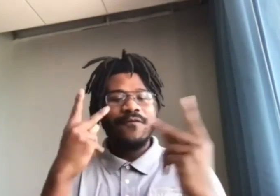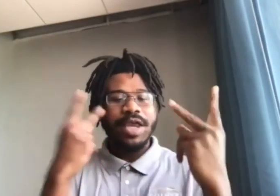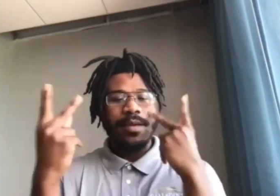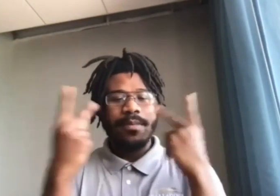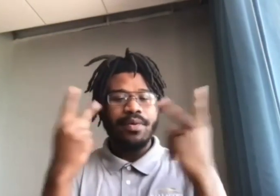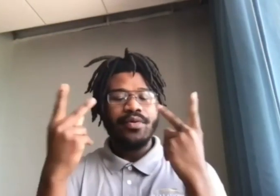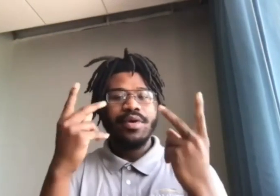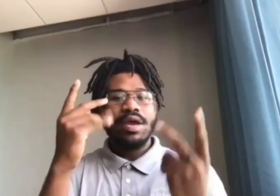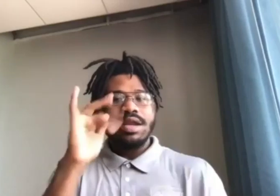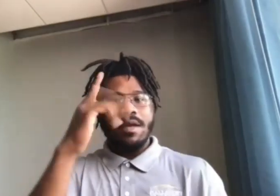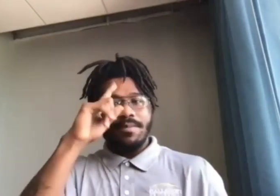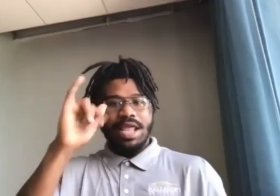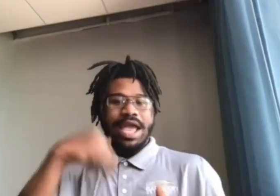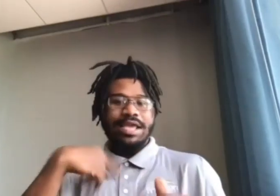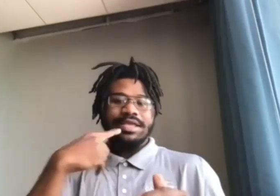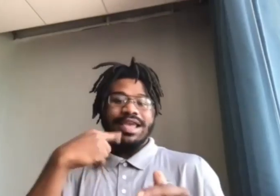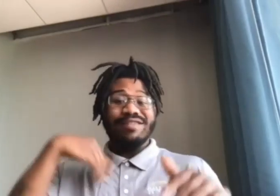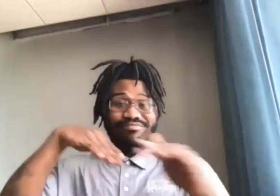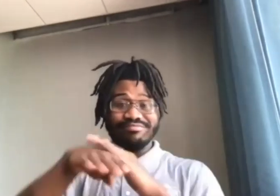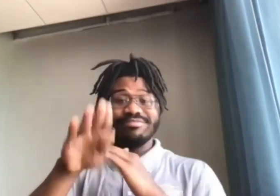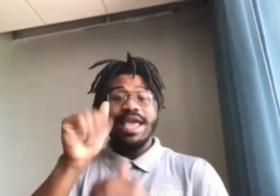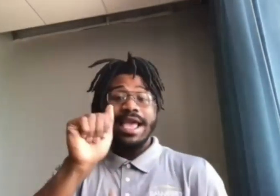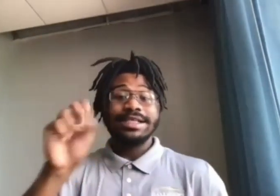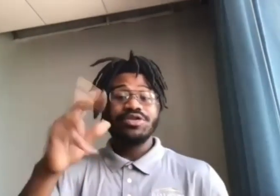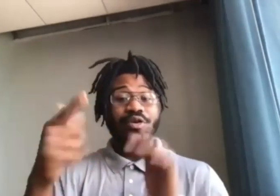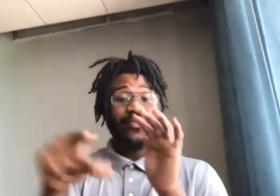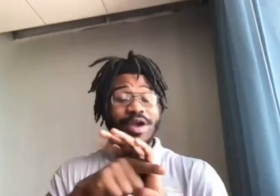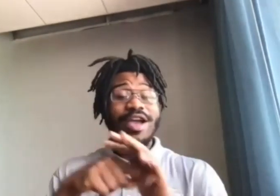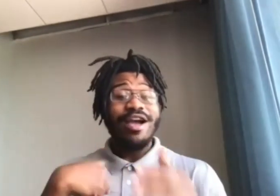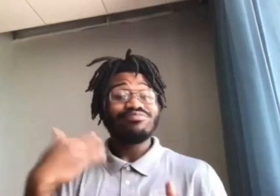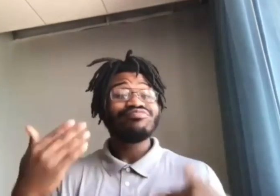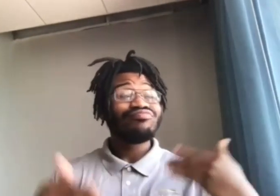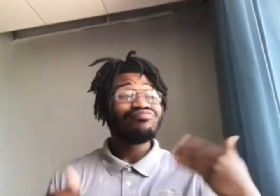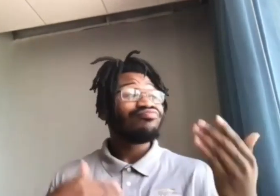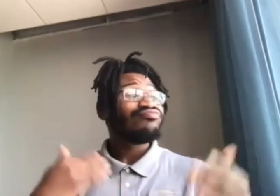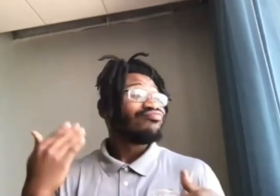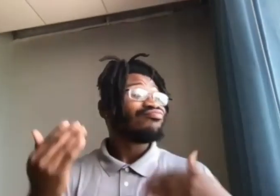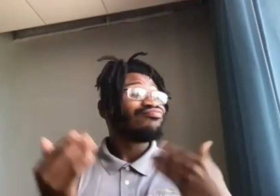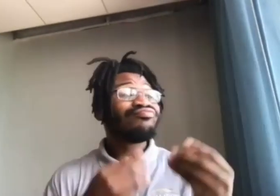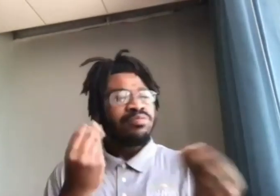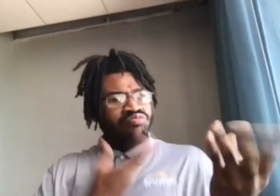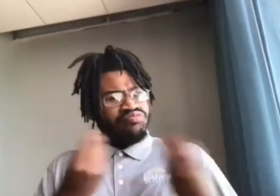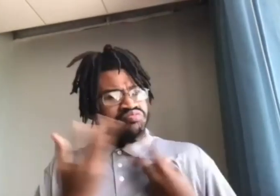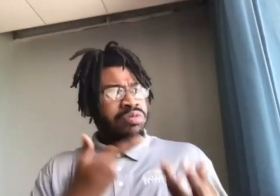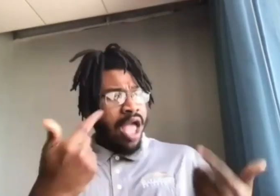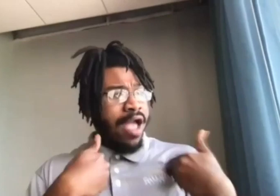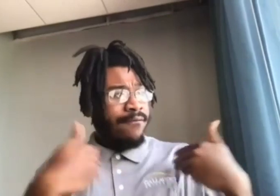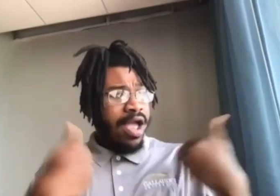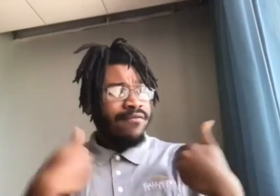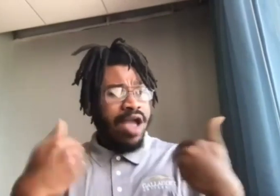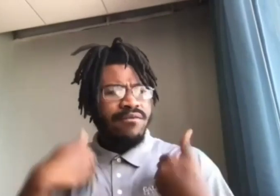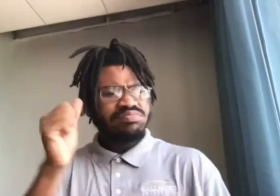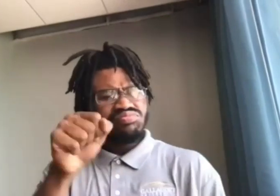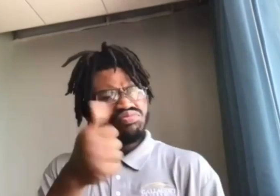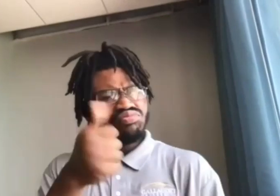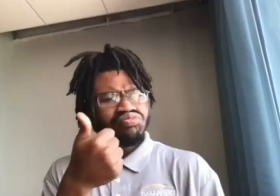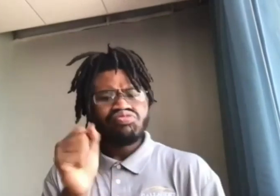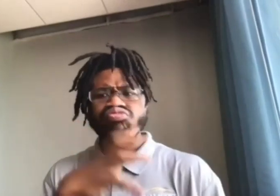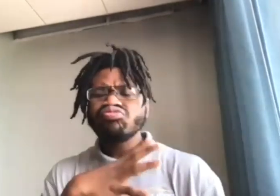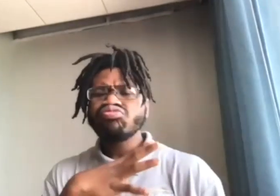or staff, but they were actually teachers. And as I progressed through the school, people said